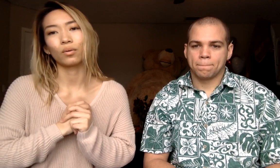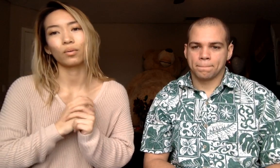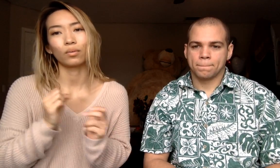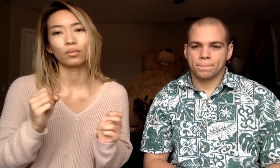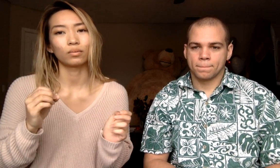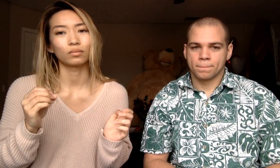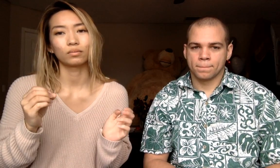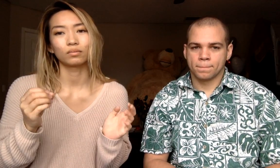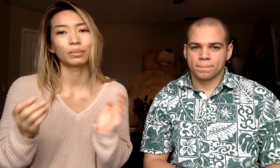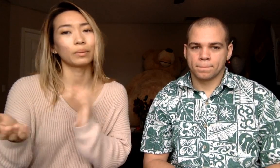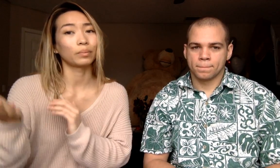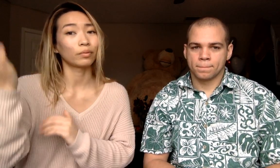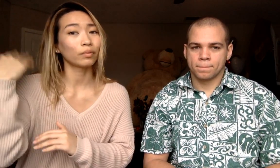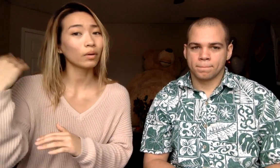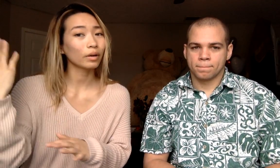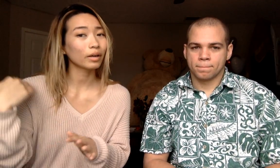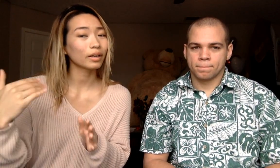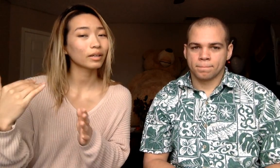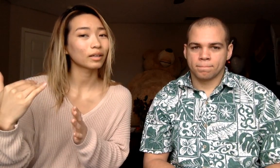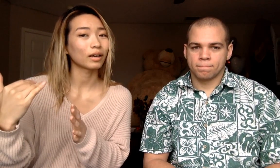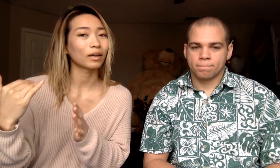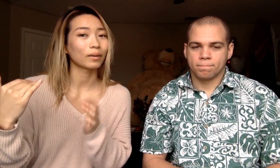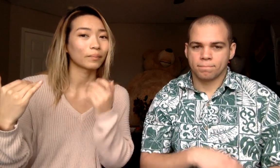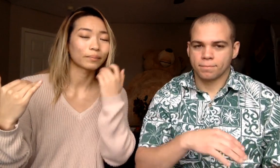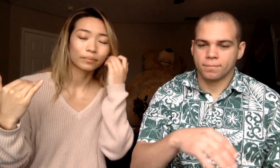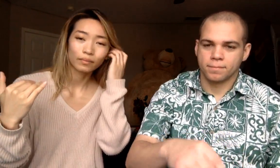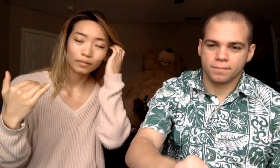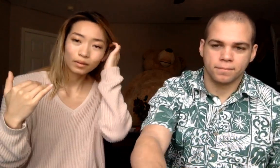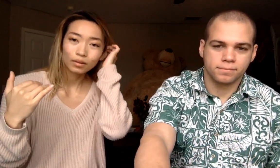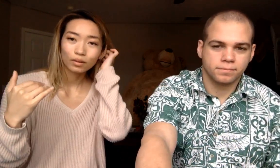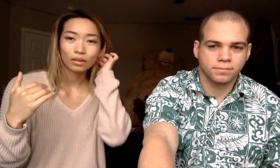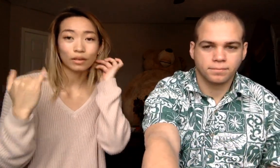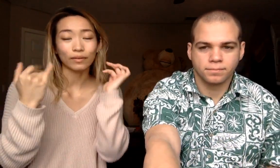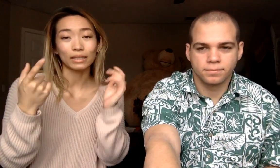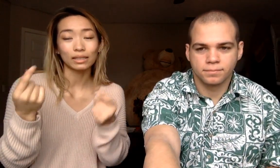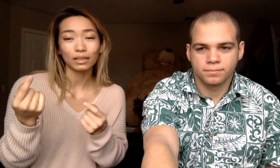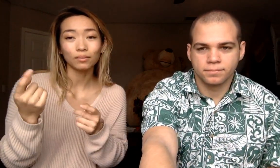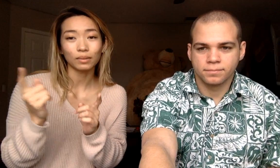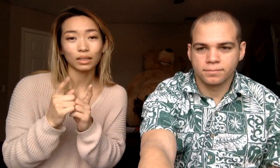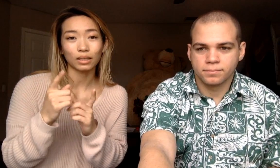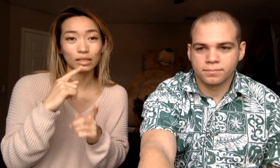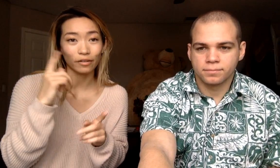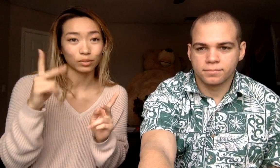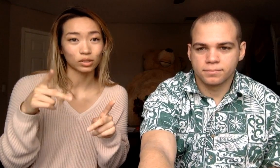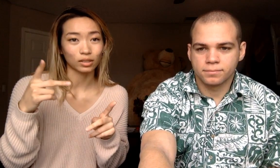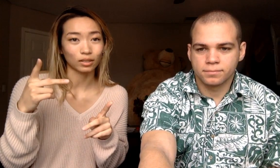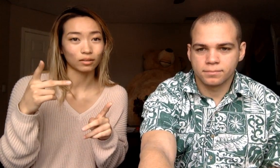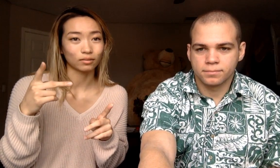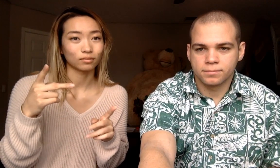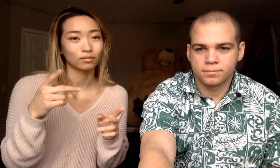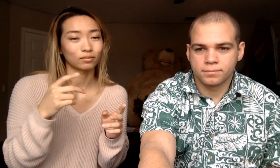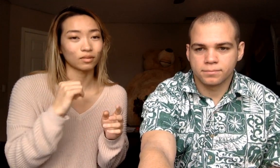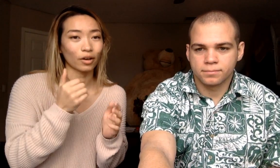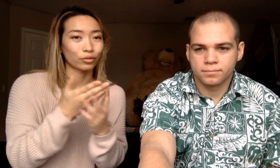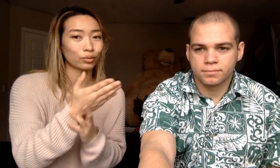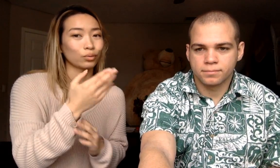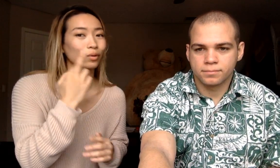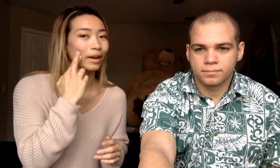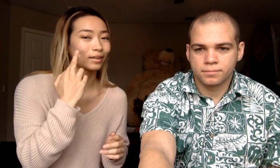So, but before, if I did meet a deaf person, not through Ryan,